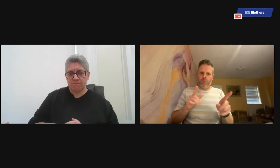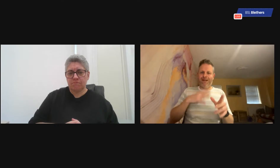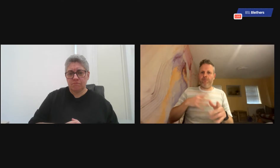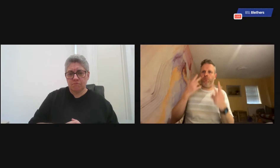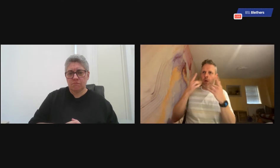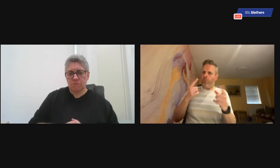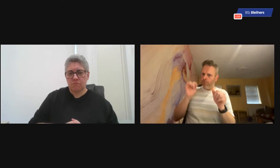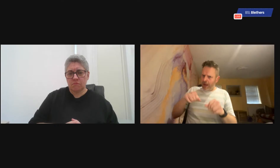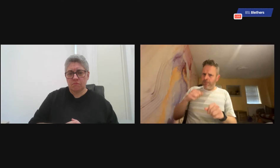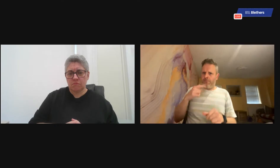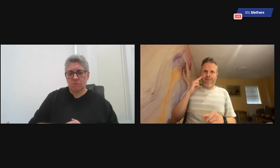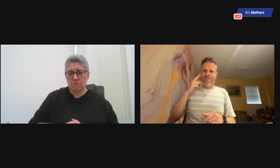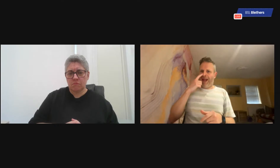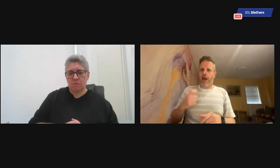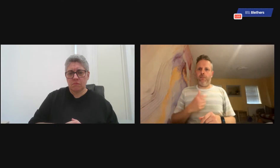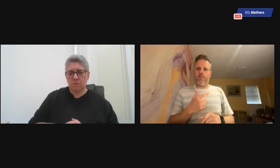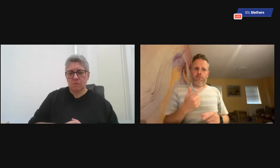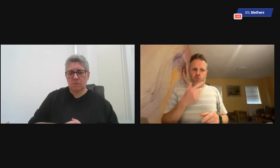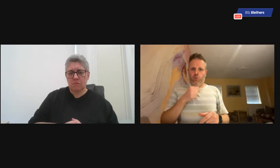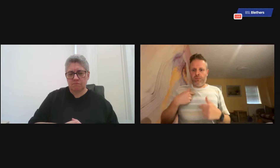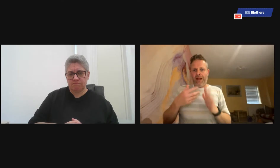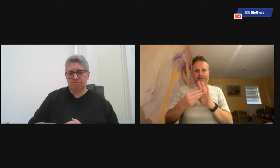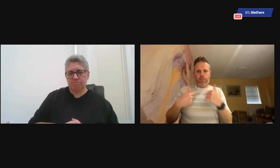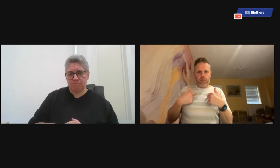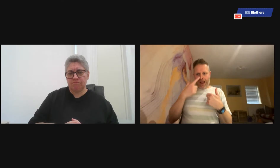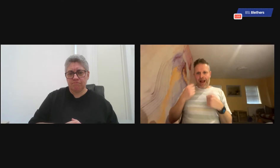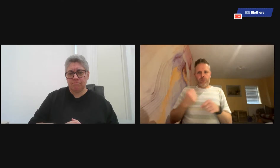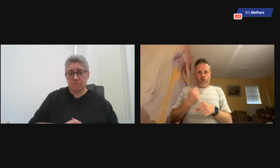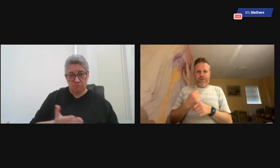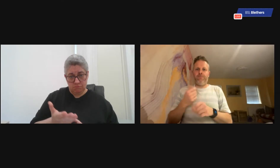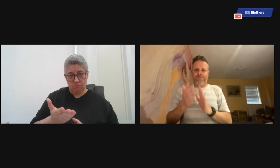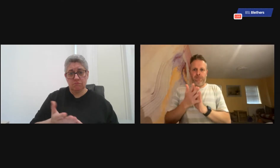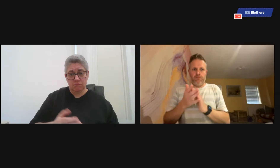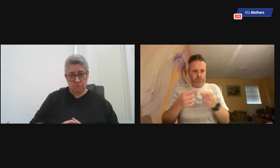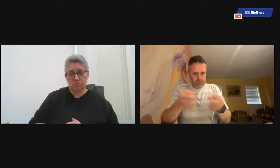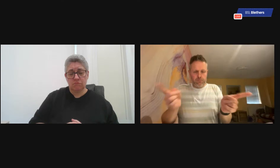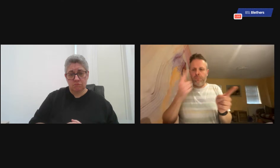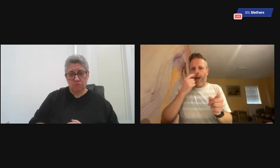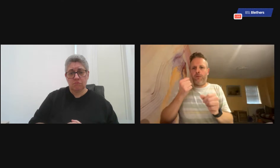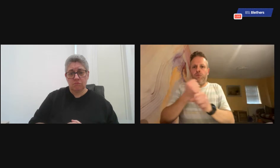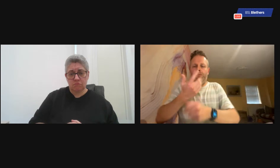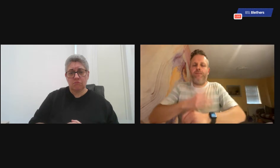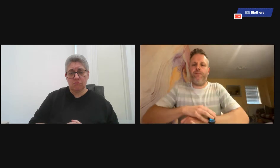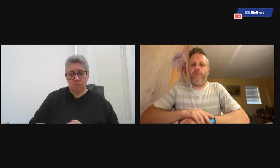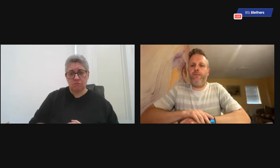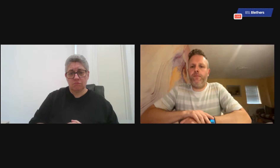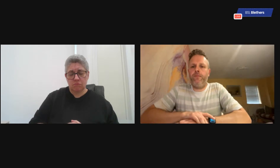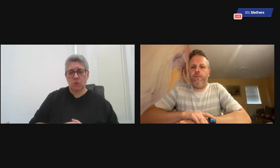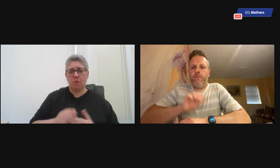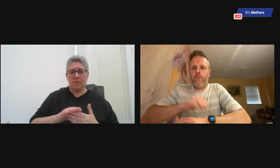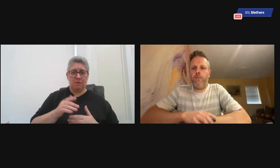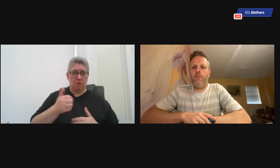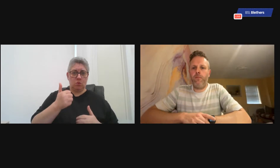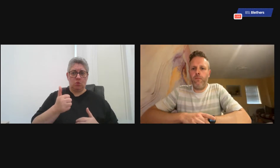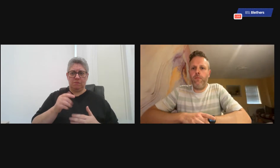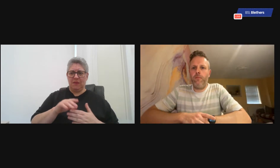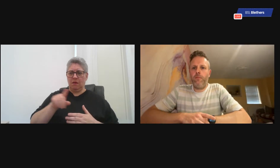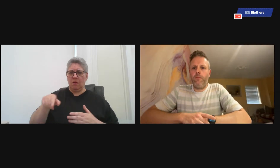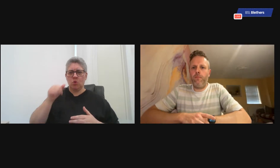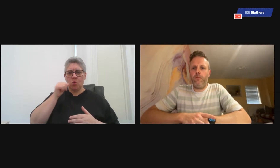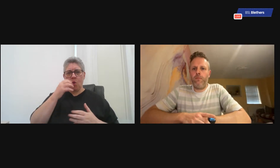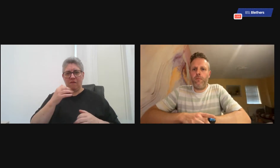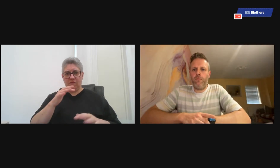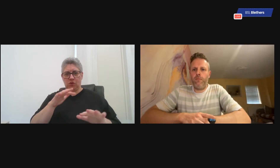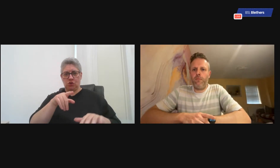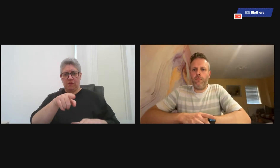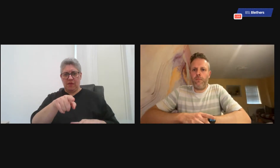Yeah, I just feel that there are agencies out there who don't particularly want to accept deaf people as foster carers. So I would say get in touch with